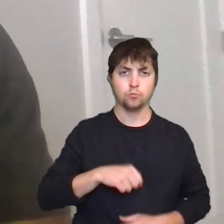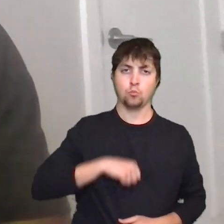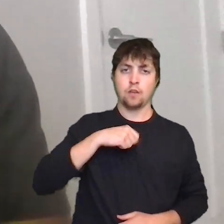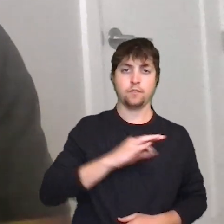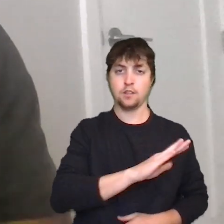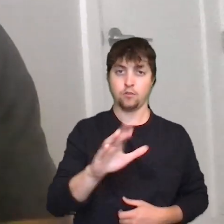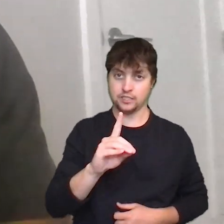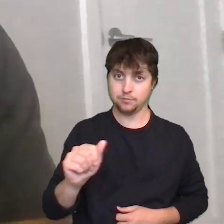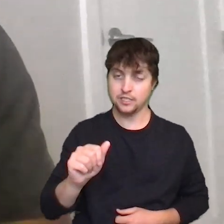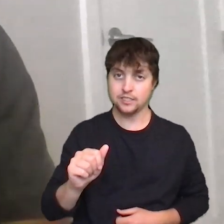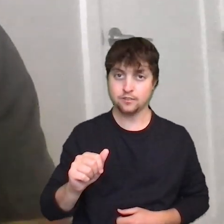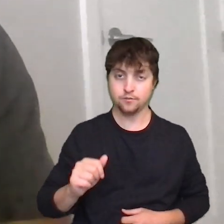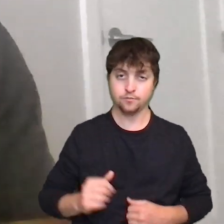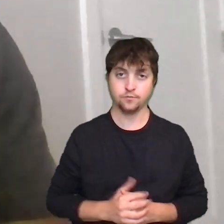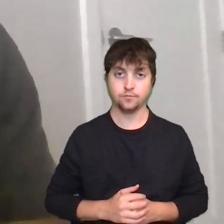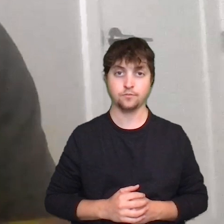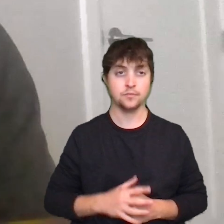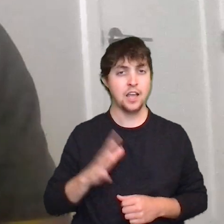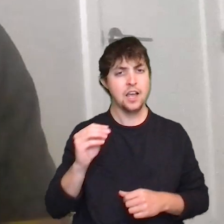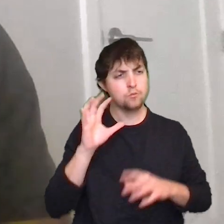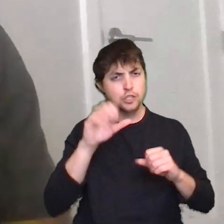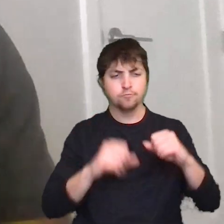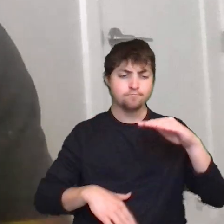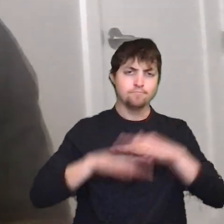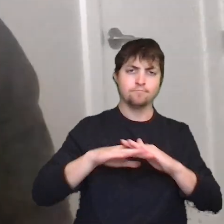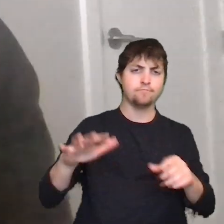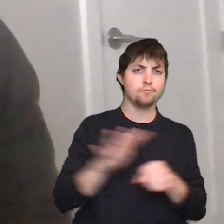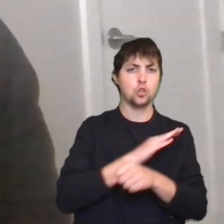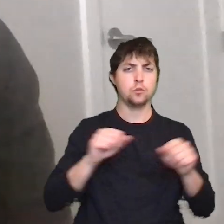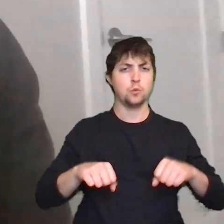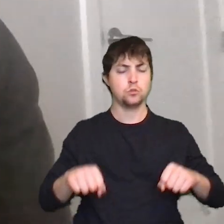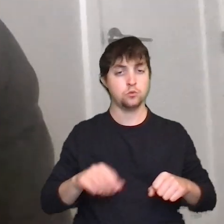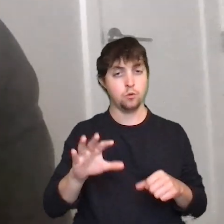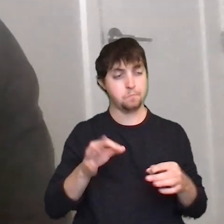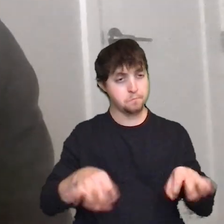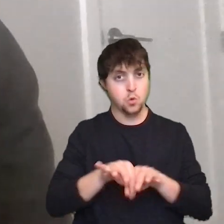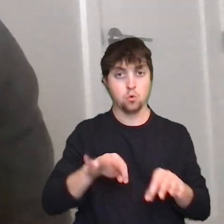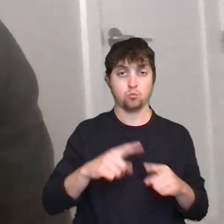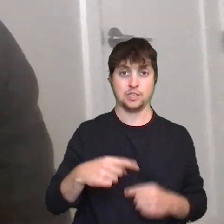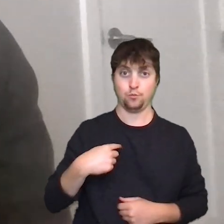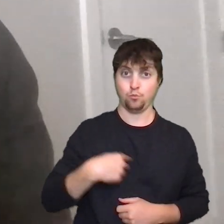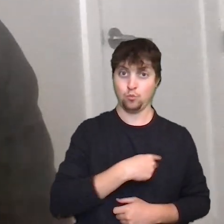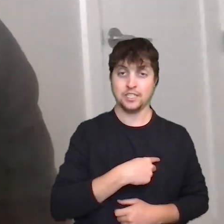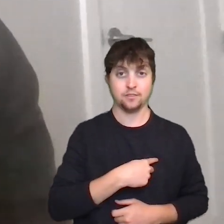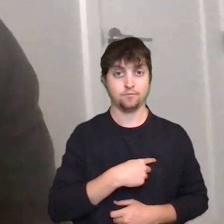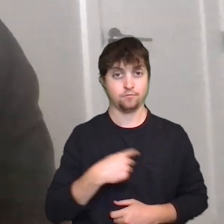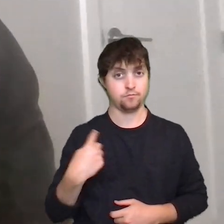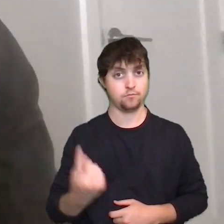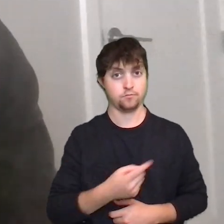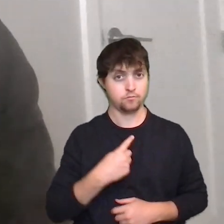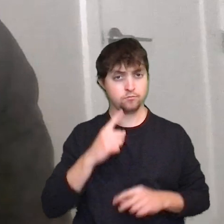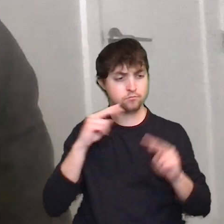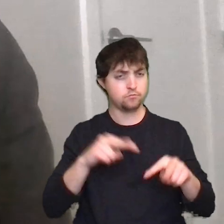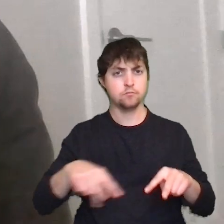changes and be proud of their disability and reach their full potential. So it's so important that when